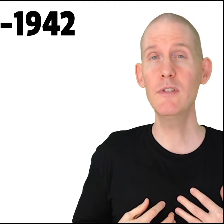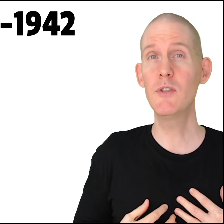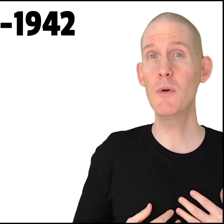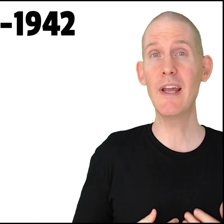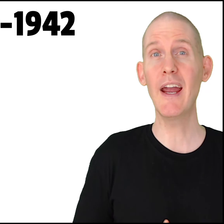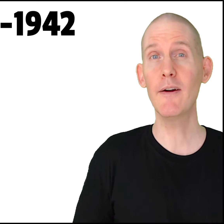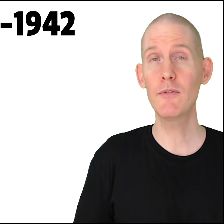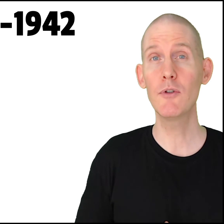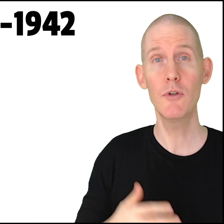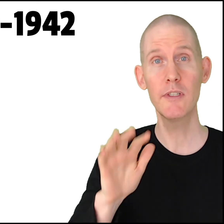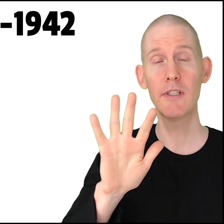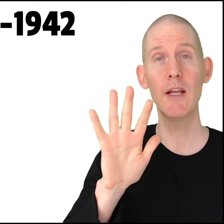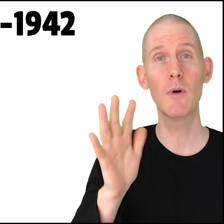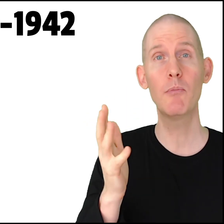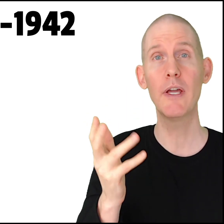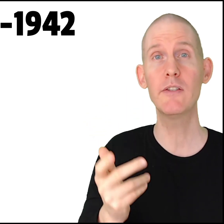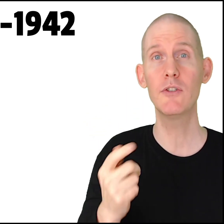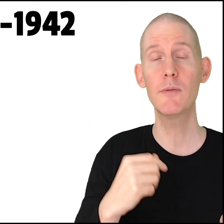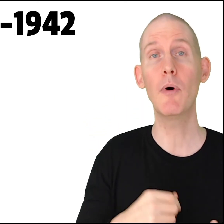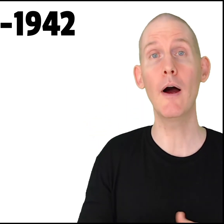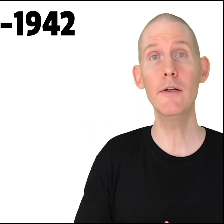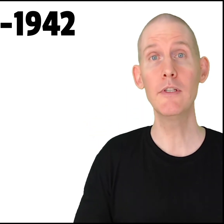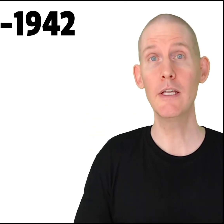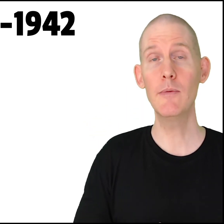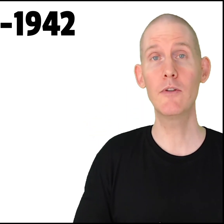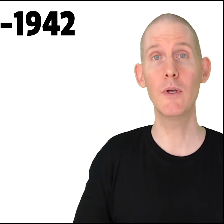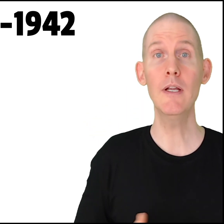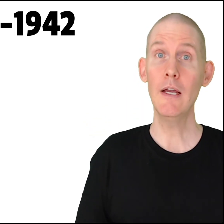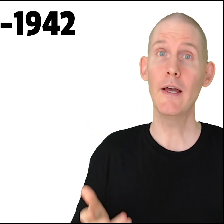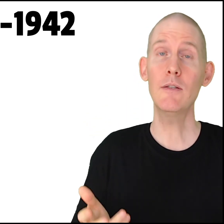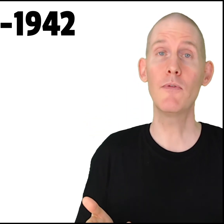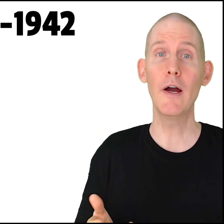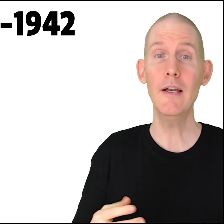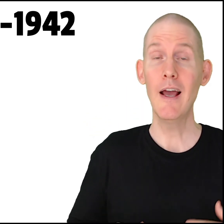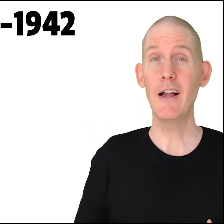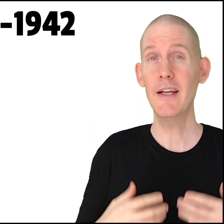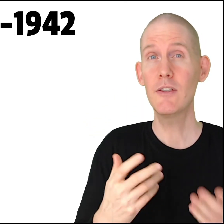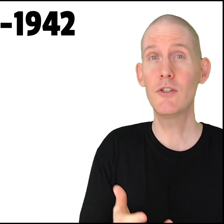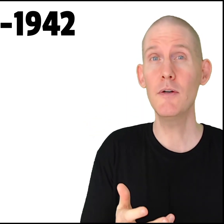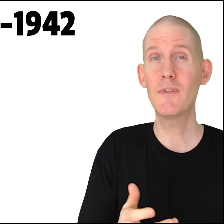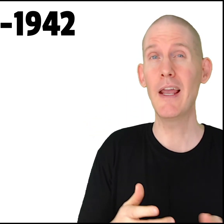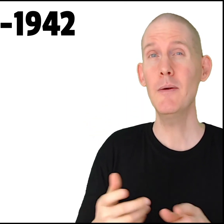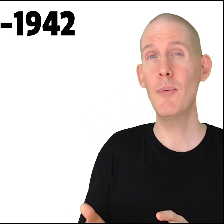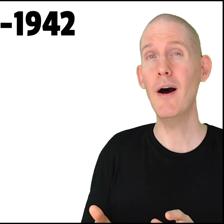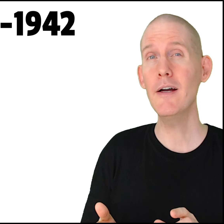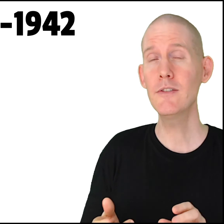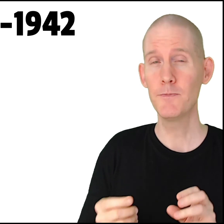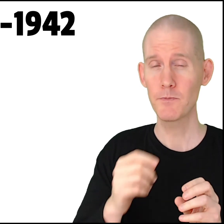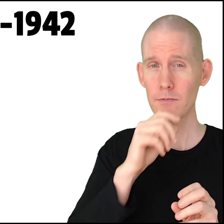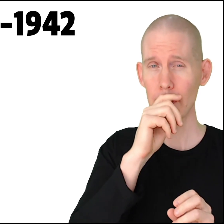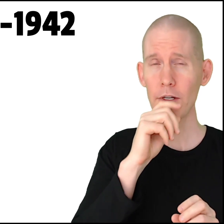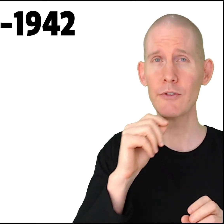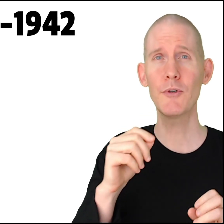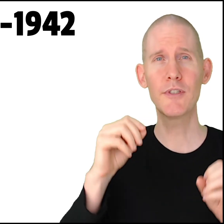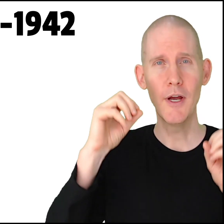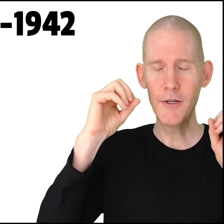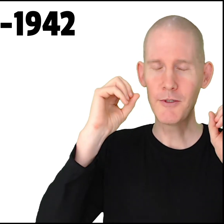You wouldn't have to. You could stay in one place and just pause in between. That's fine. I like to shift and pause so it's